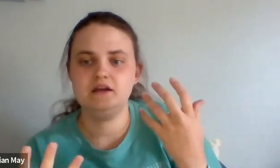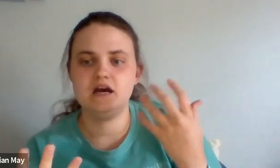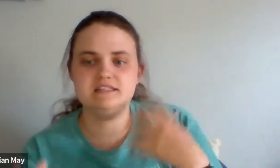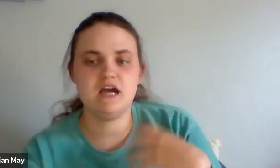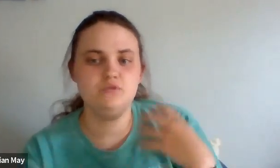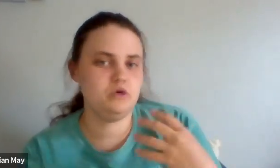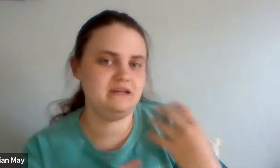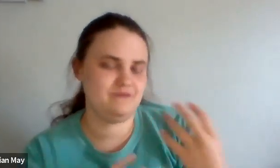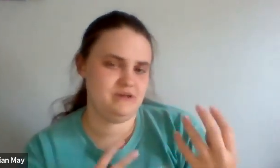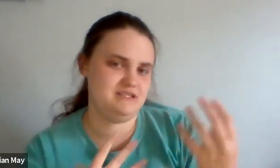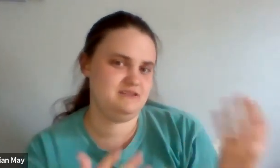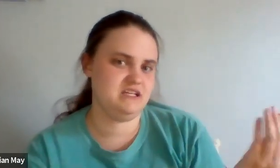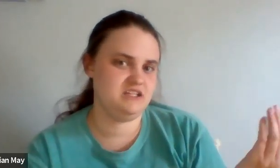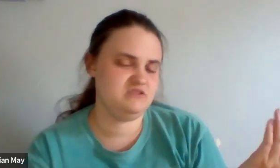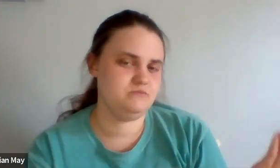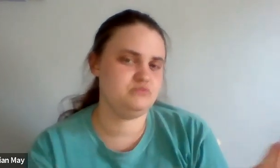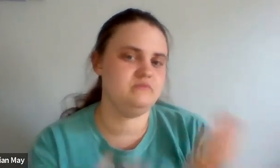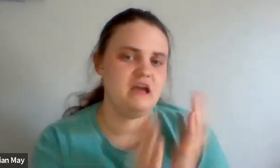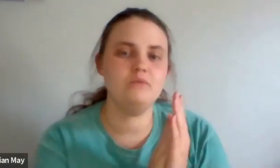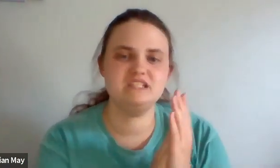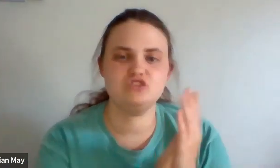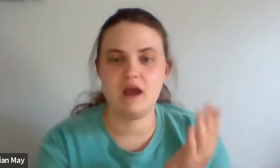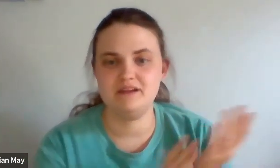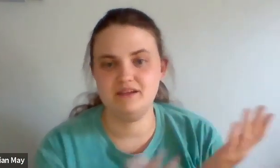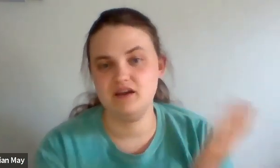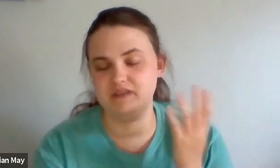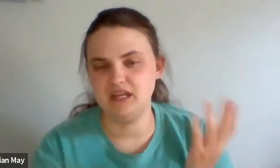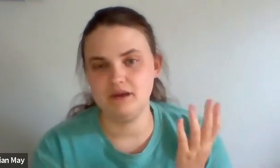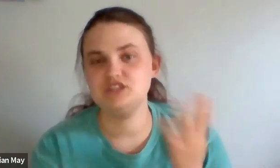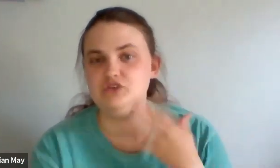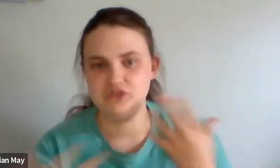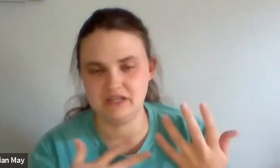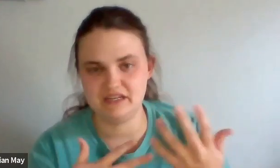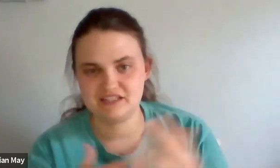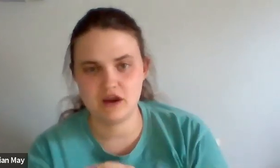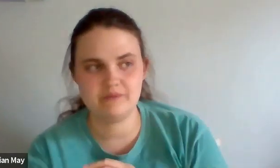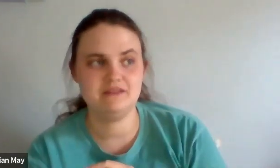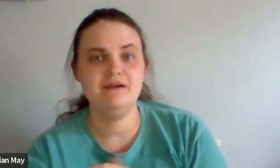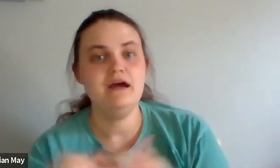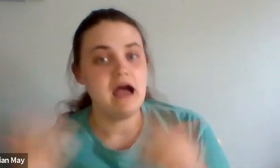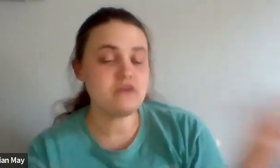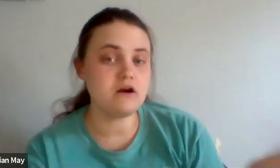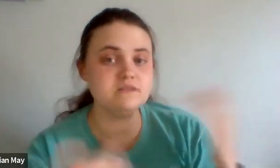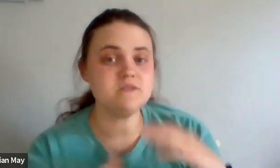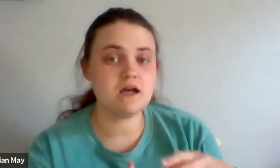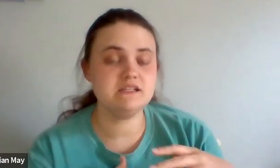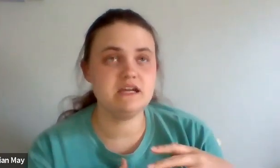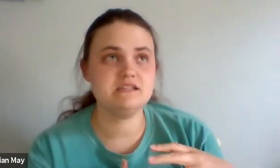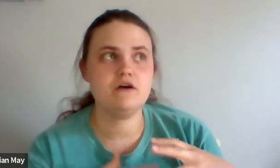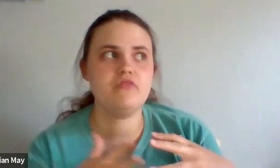a sign wouldn't always, like, help describe it enough anyway, so you do need to describe it. And there are some signs in ASL